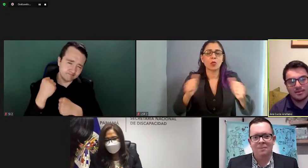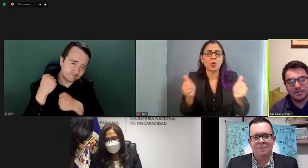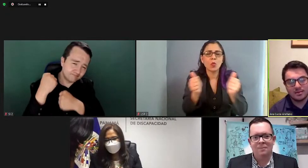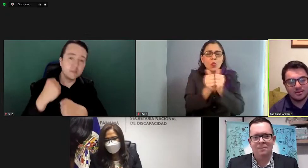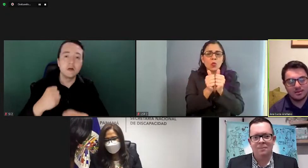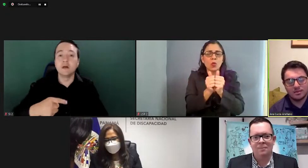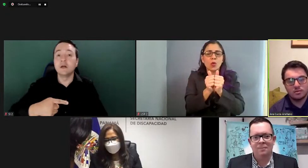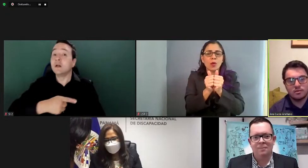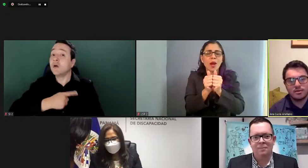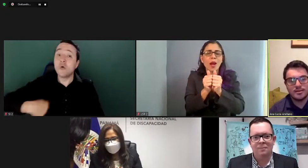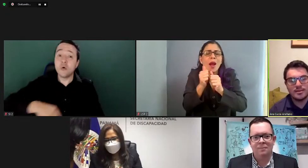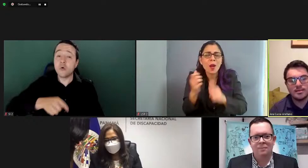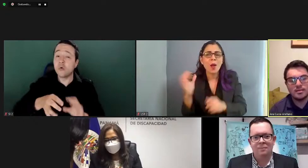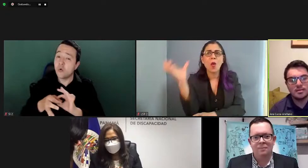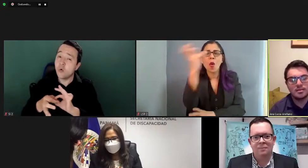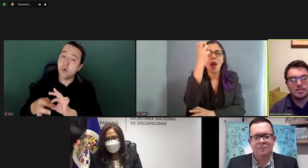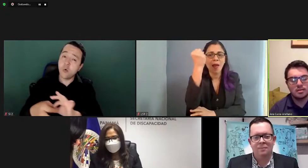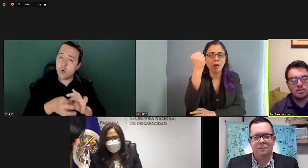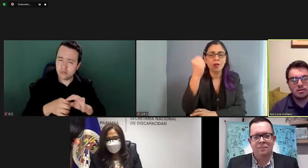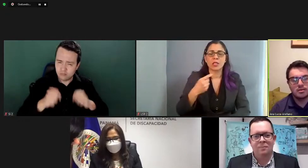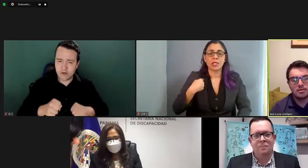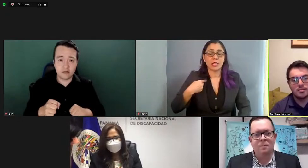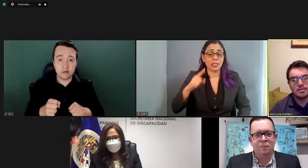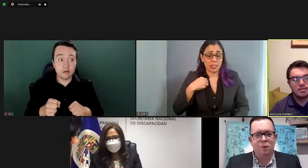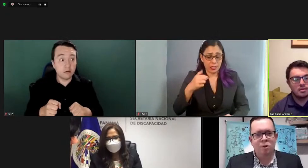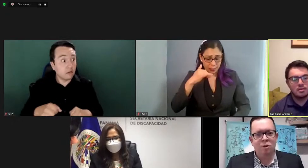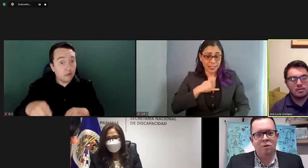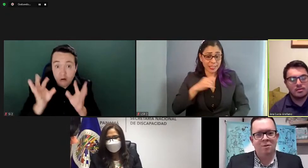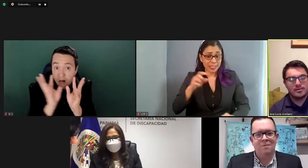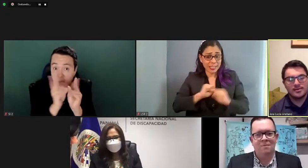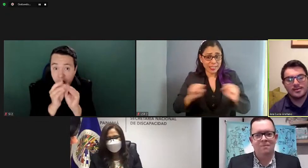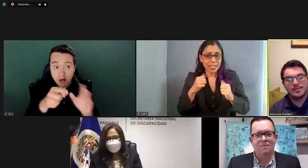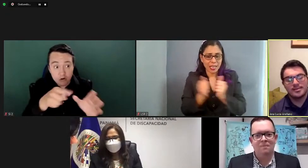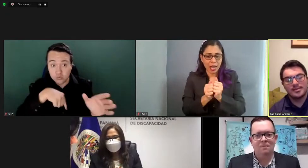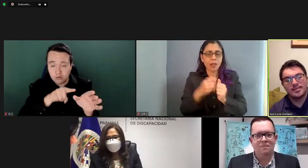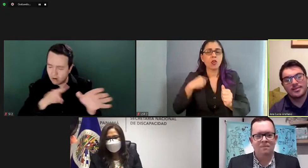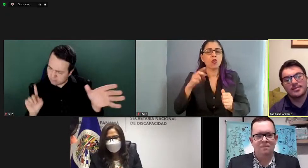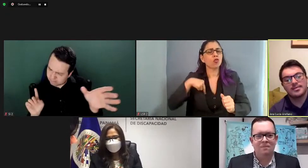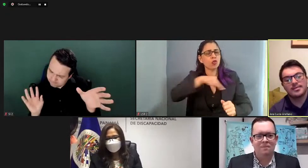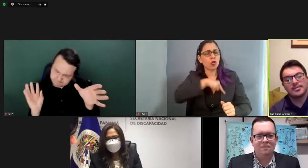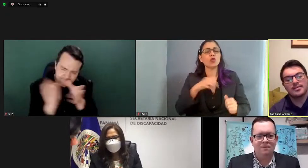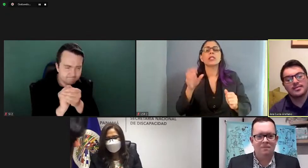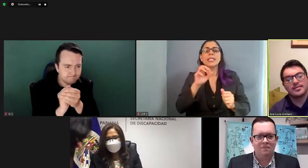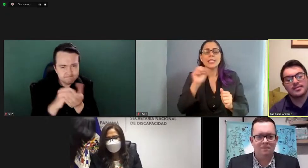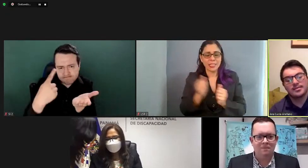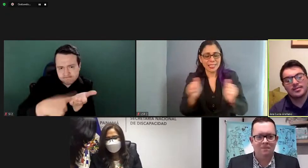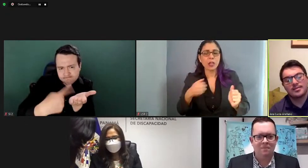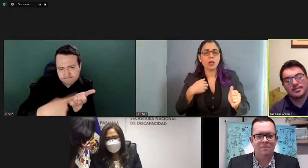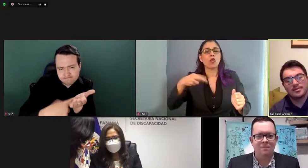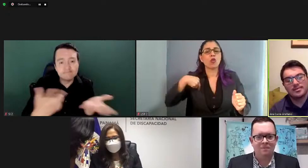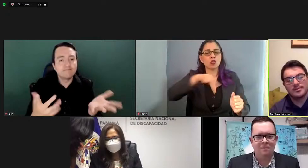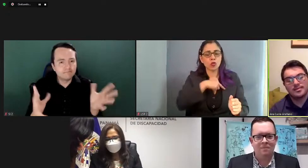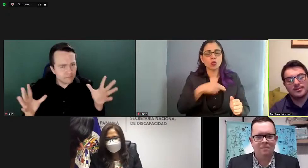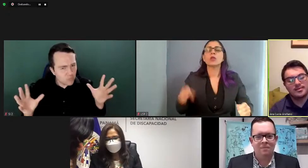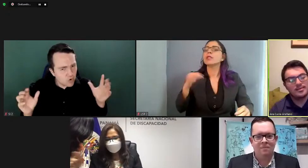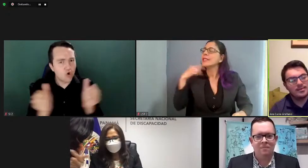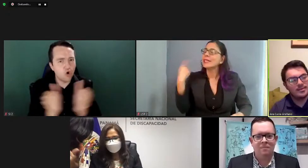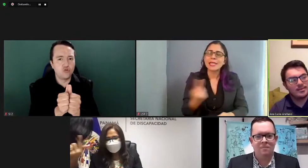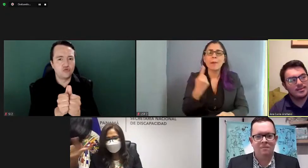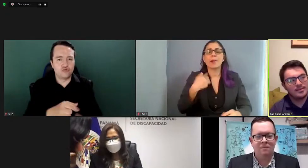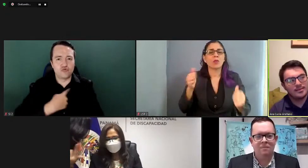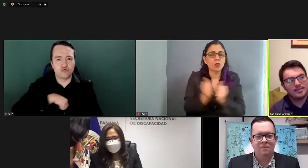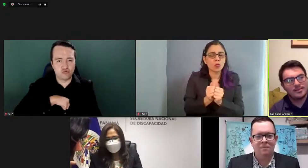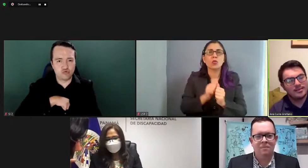and let's continue working together so that with that nothing about us without